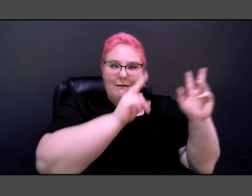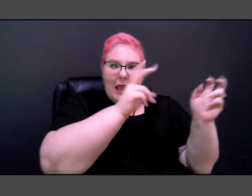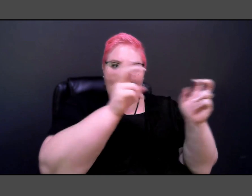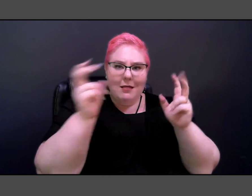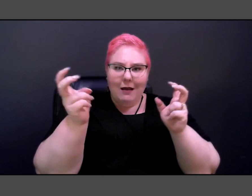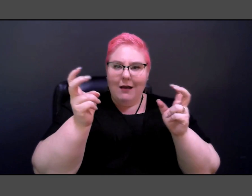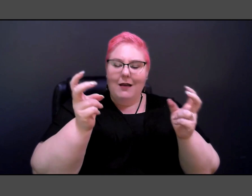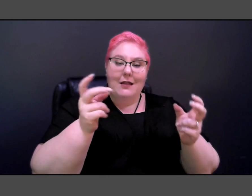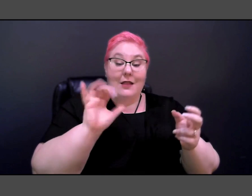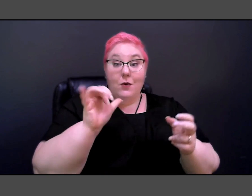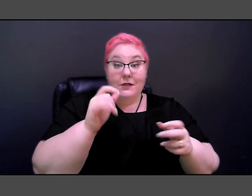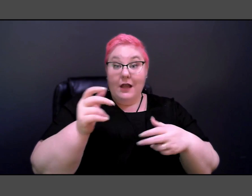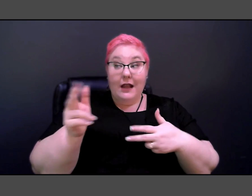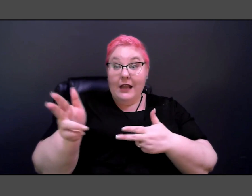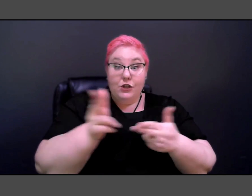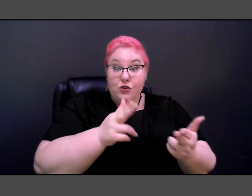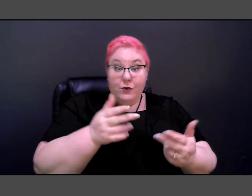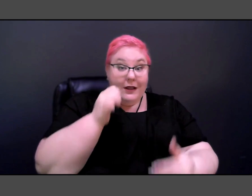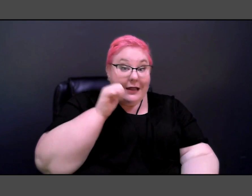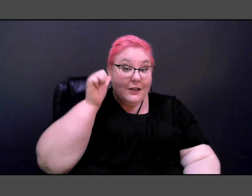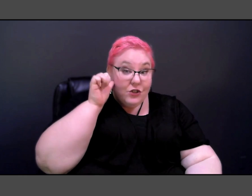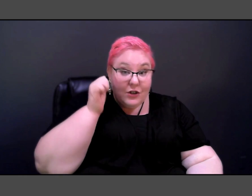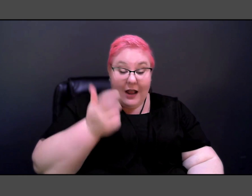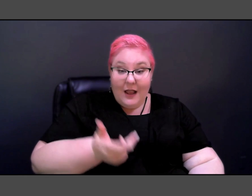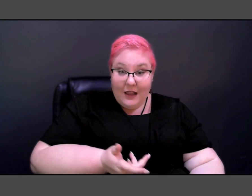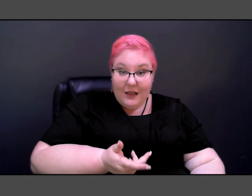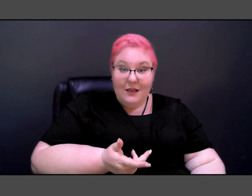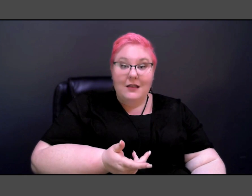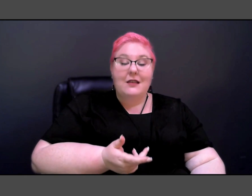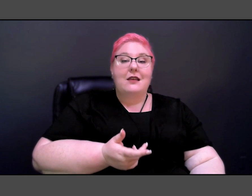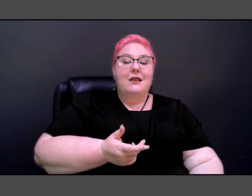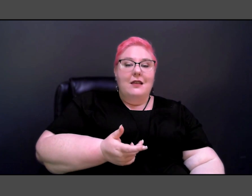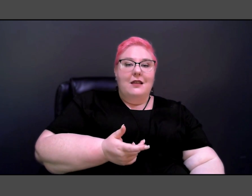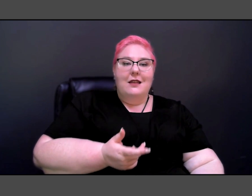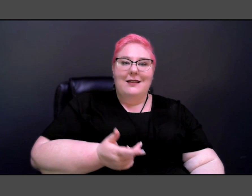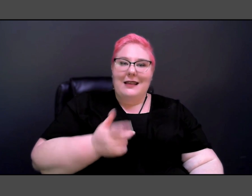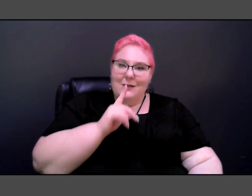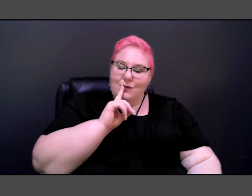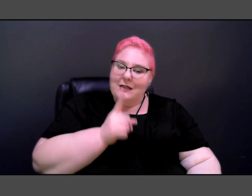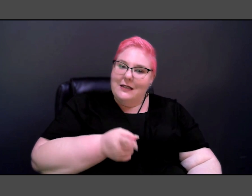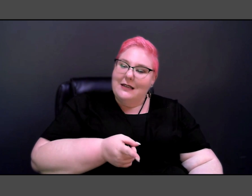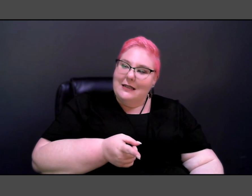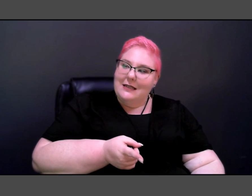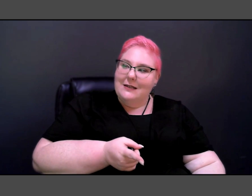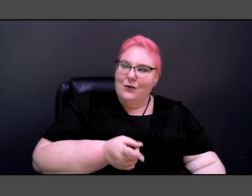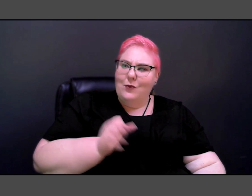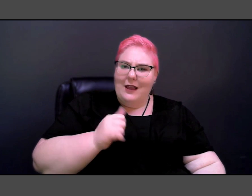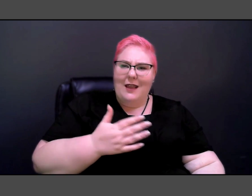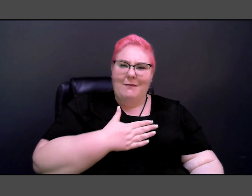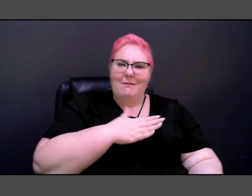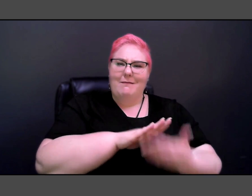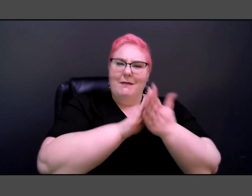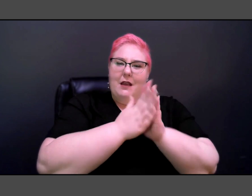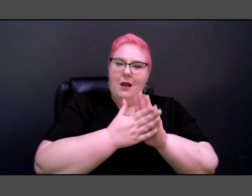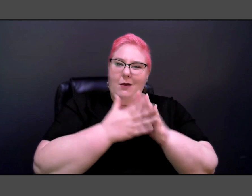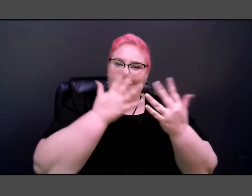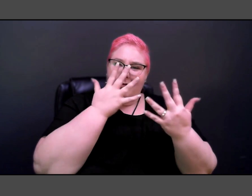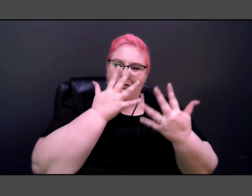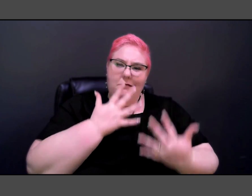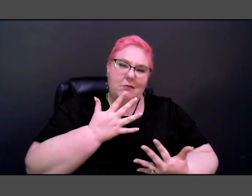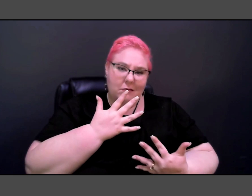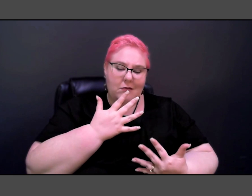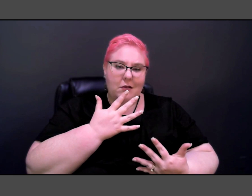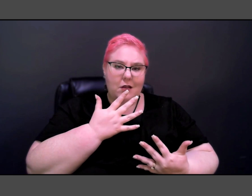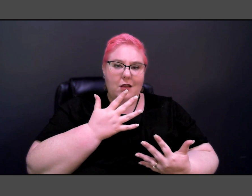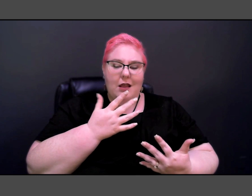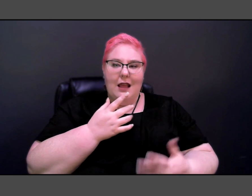in Georgia yesterday. It's very, we can be cynical about the lives we're or the time